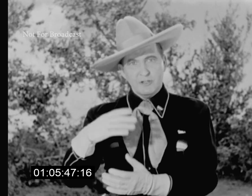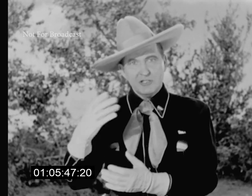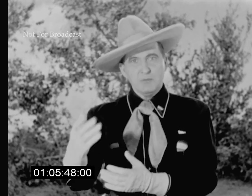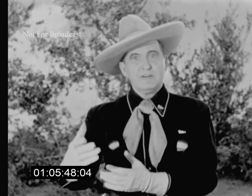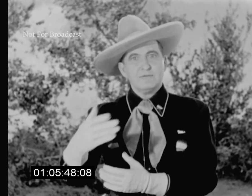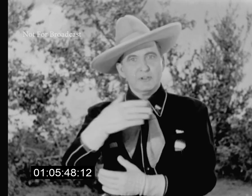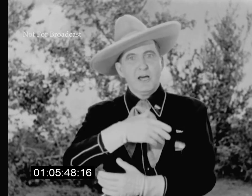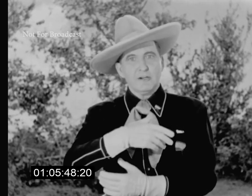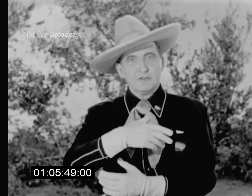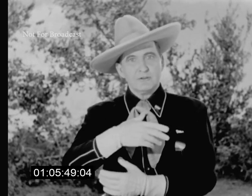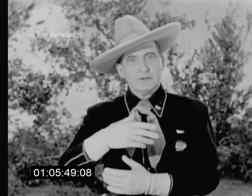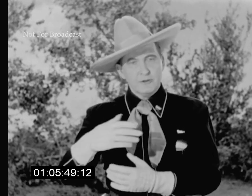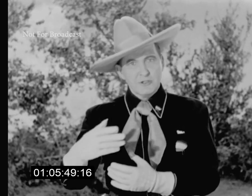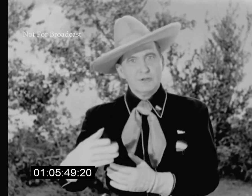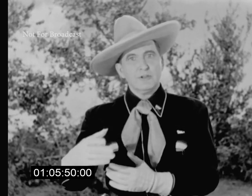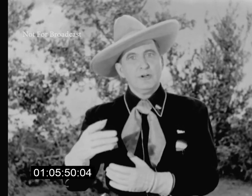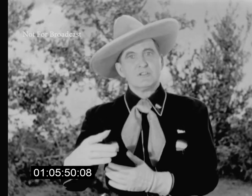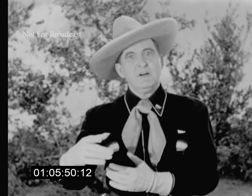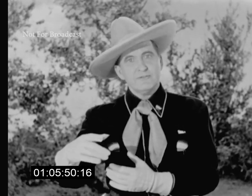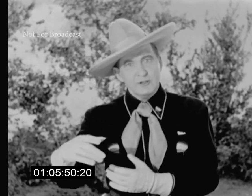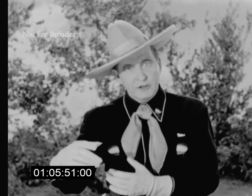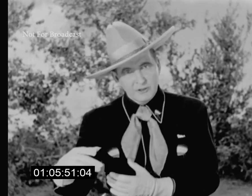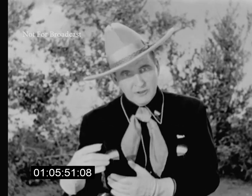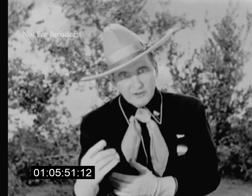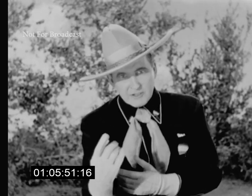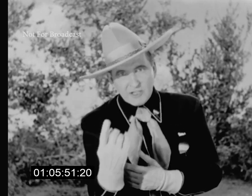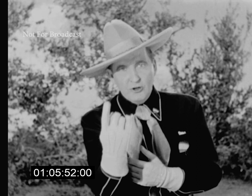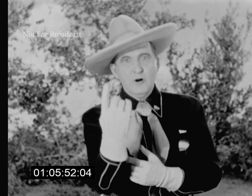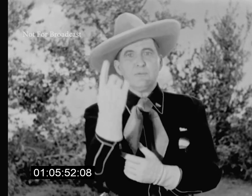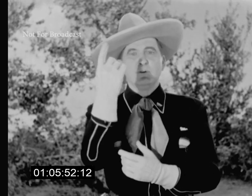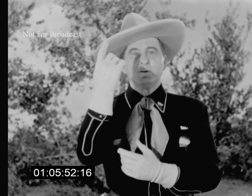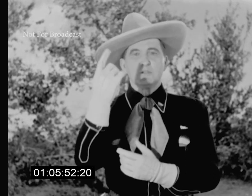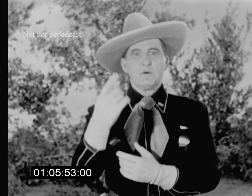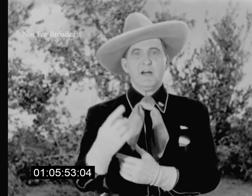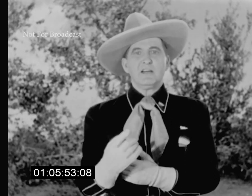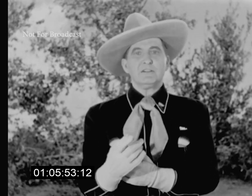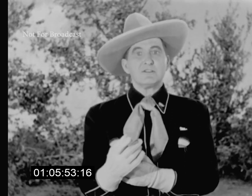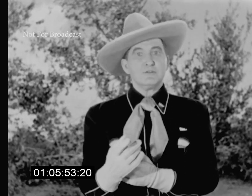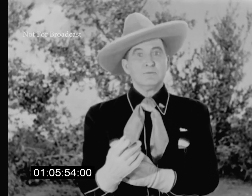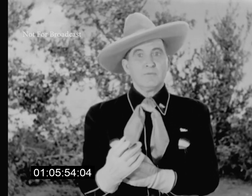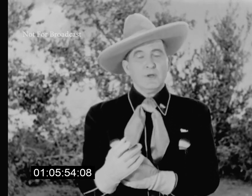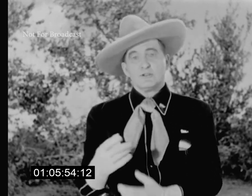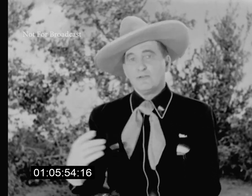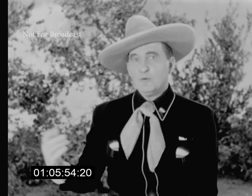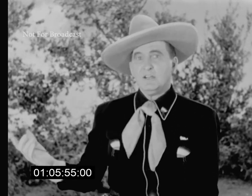furnish the meat for the lodge. So the children also have to learn, as they grow up, to be mighty hunters too. So if you went into